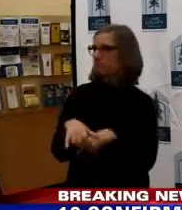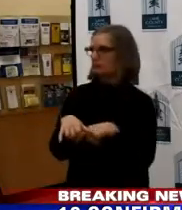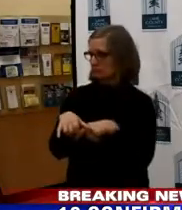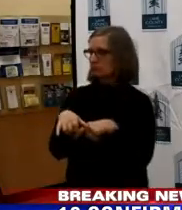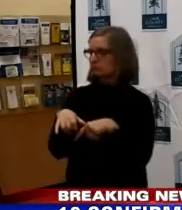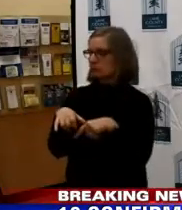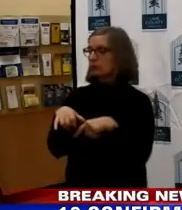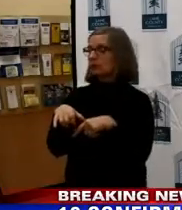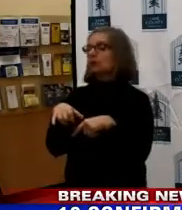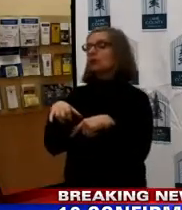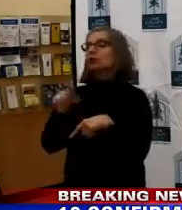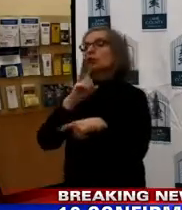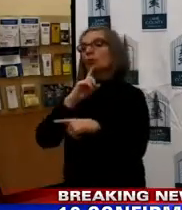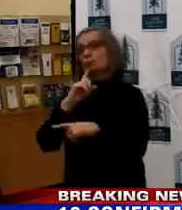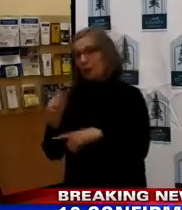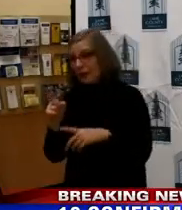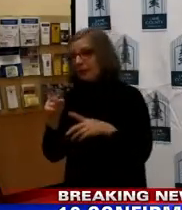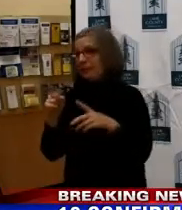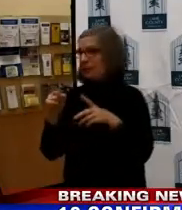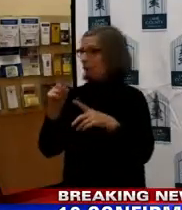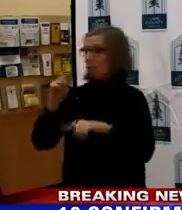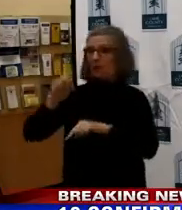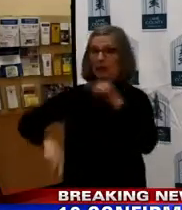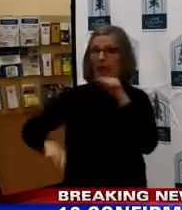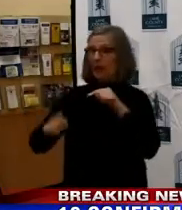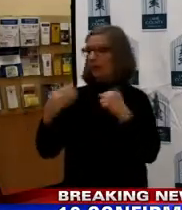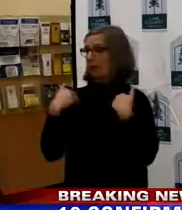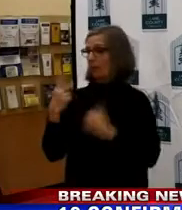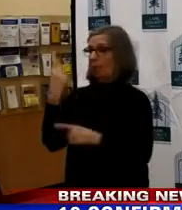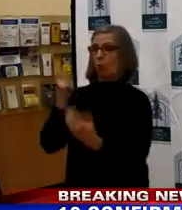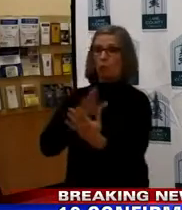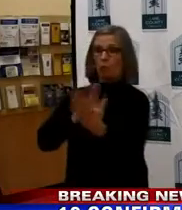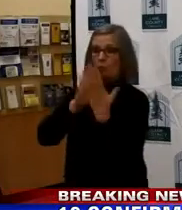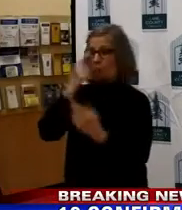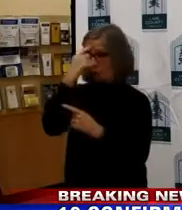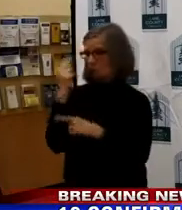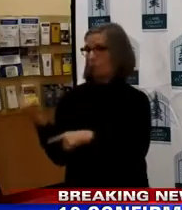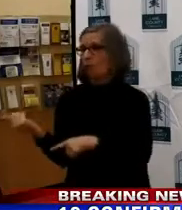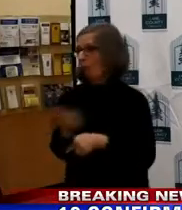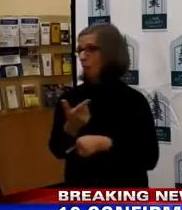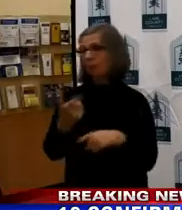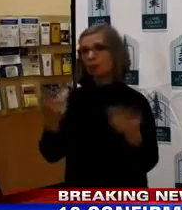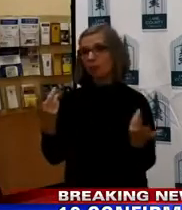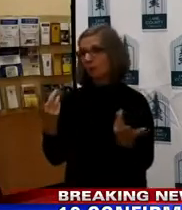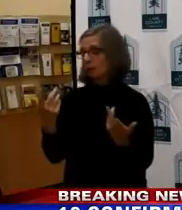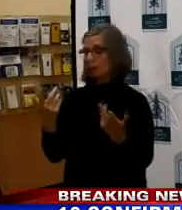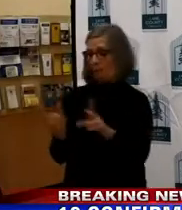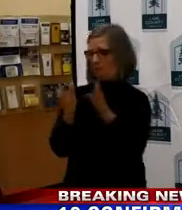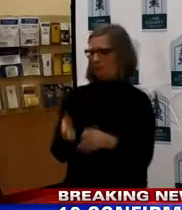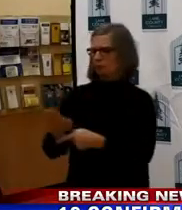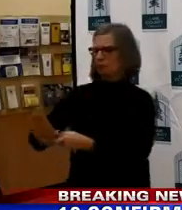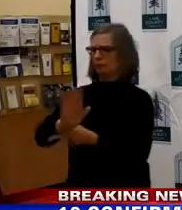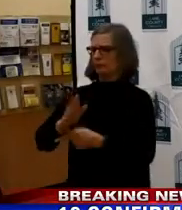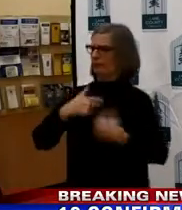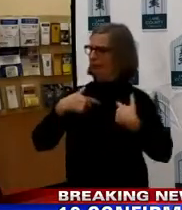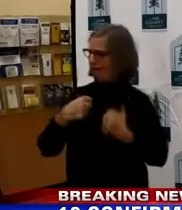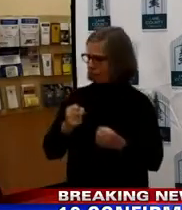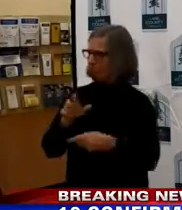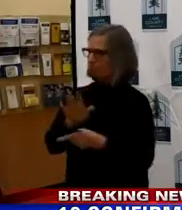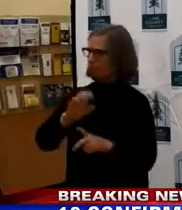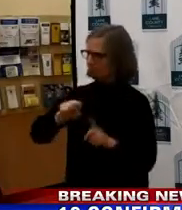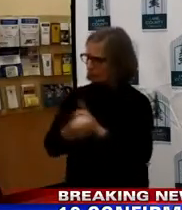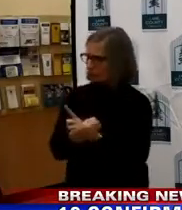single individual. Obviously, everyone's health and their individual situation really plays into this as well, and we